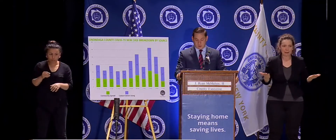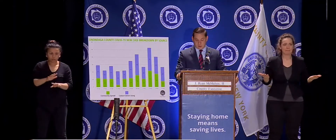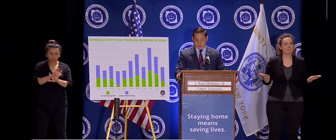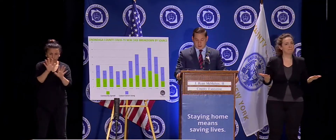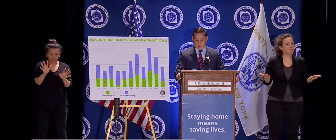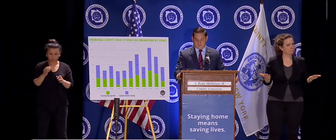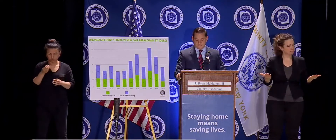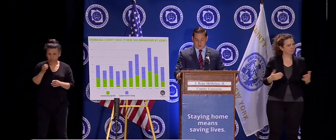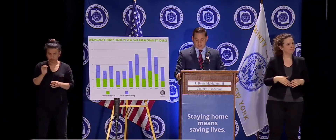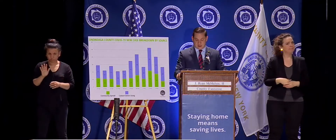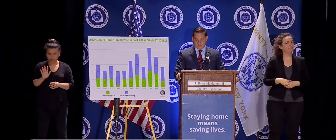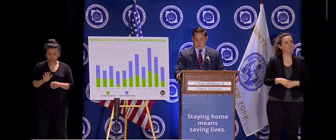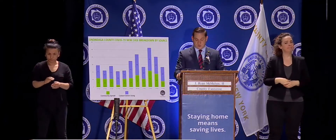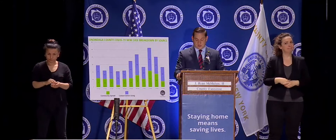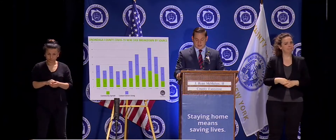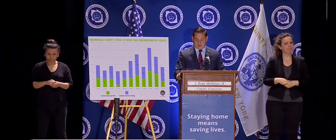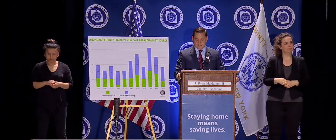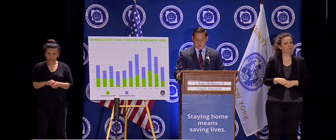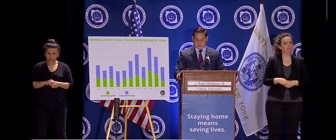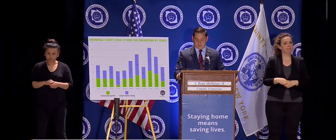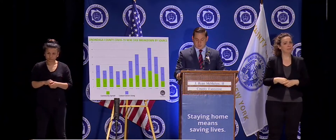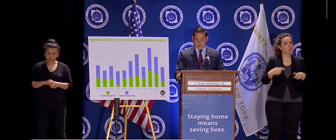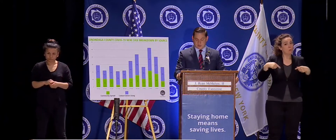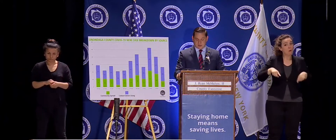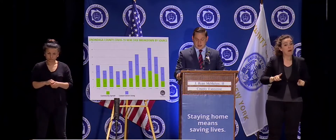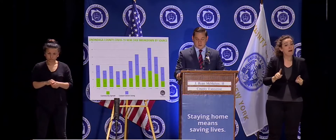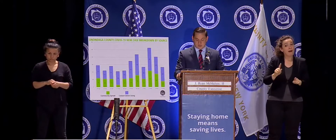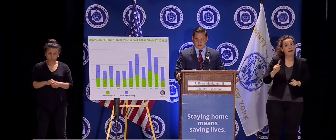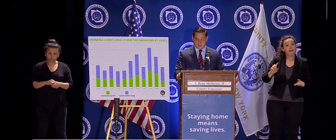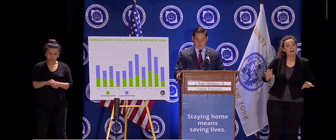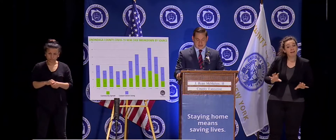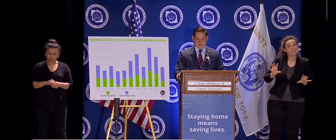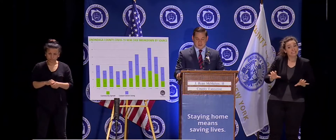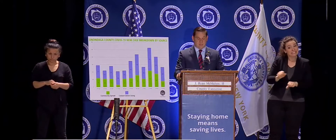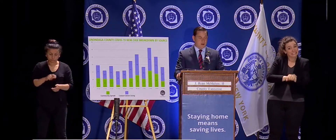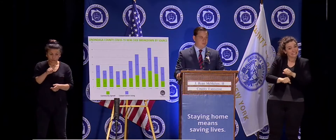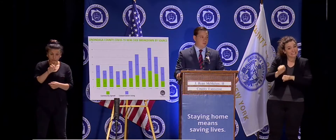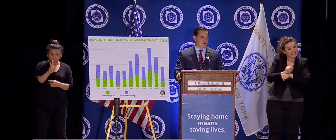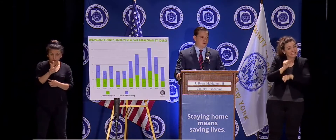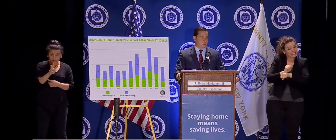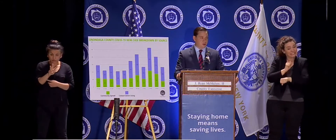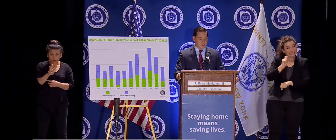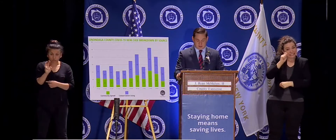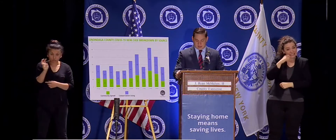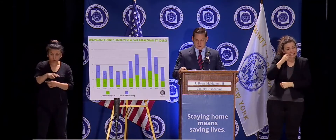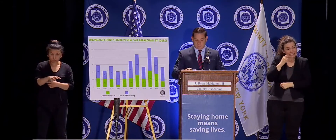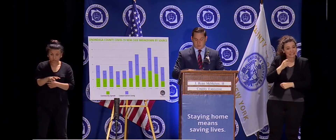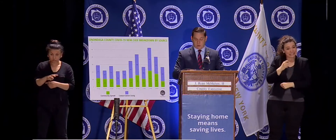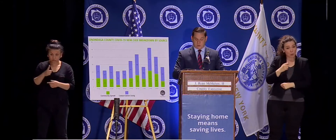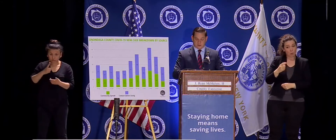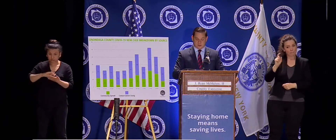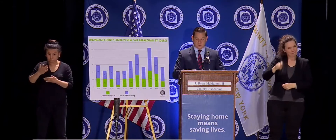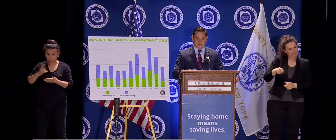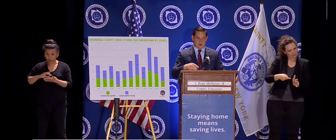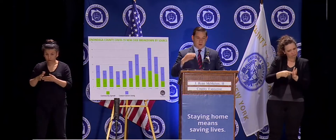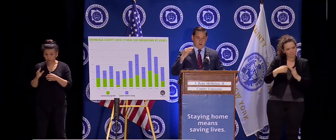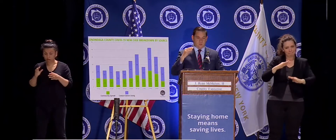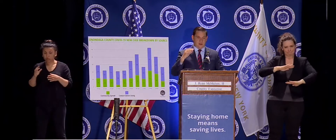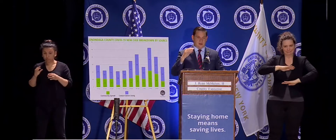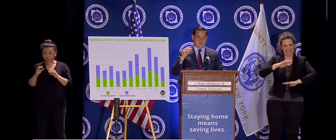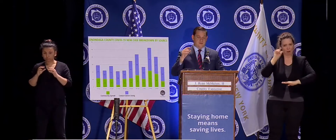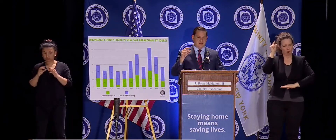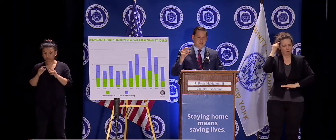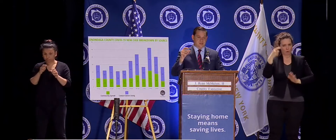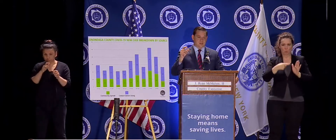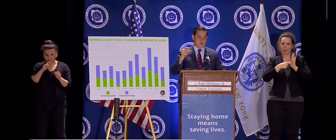So as we're doing 13,000 tests a month moving forward, at some point we're going to start to see our